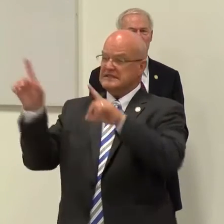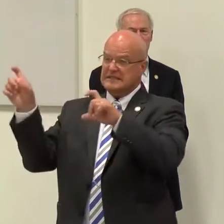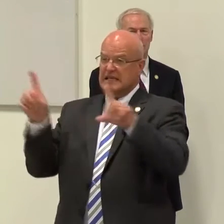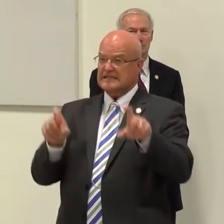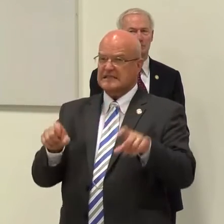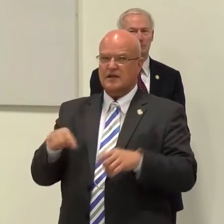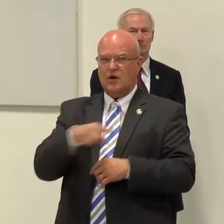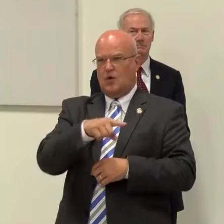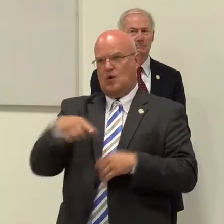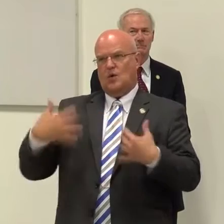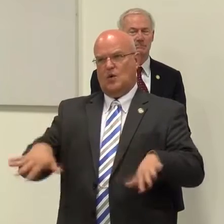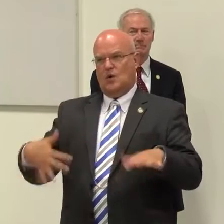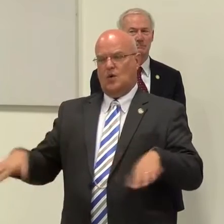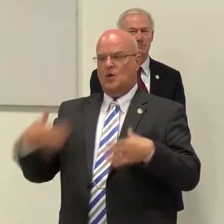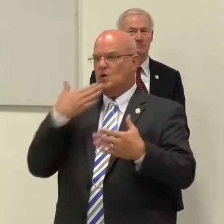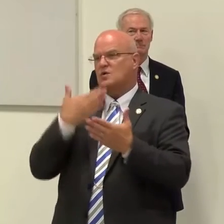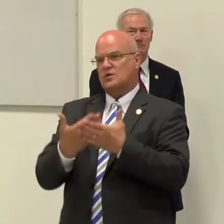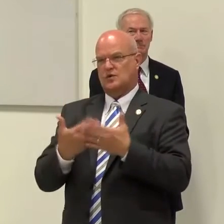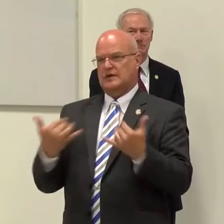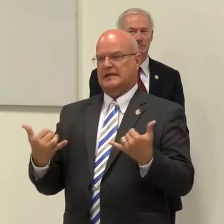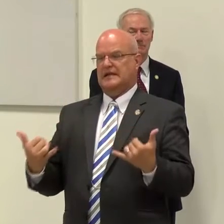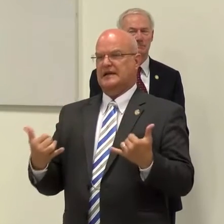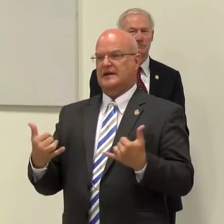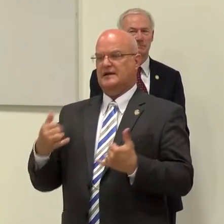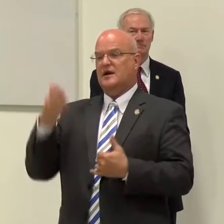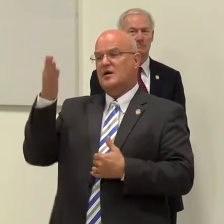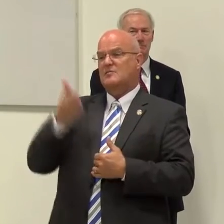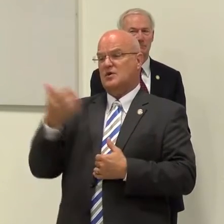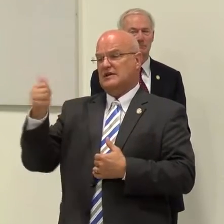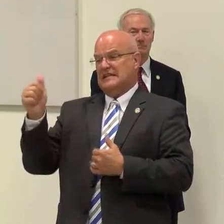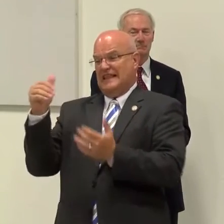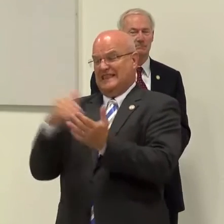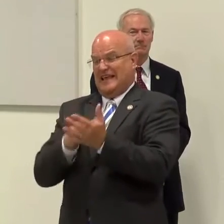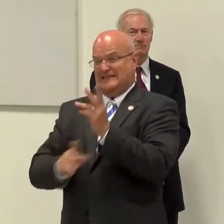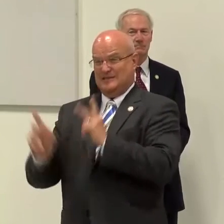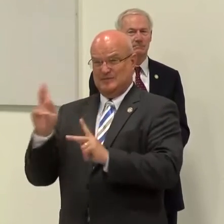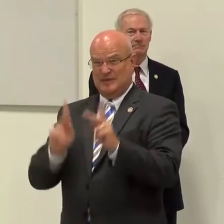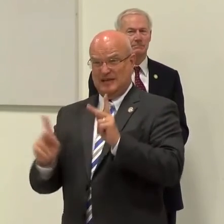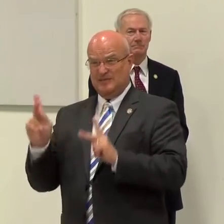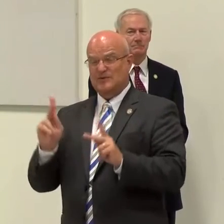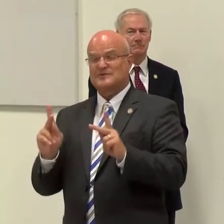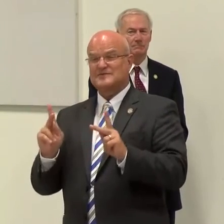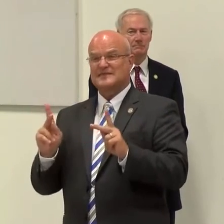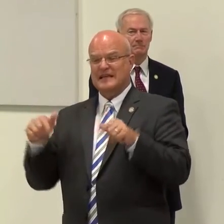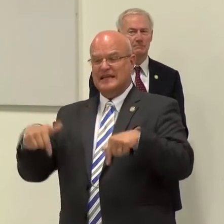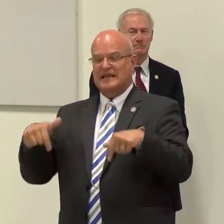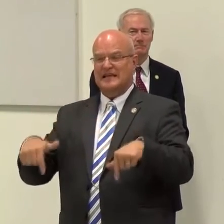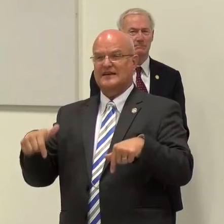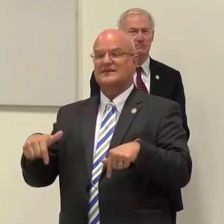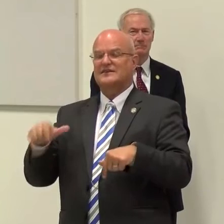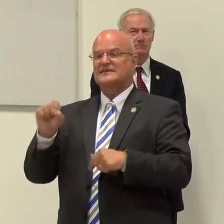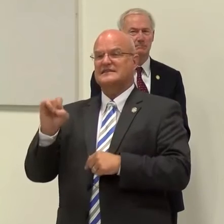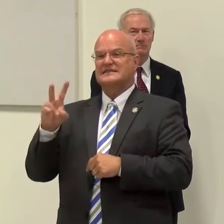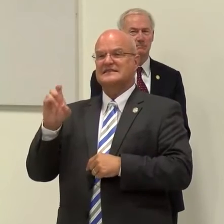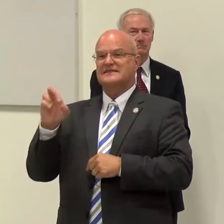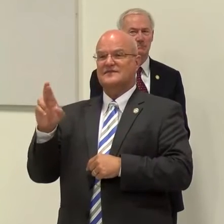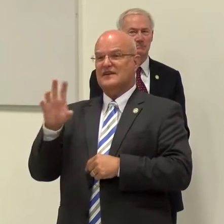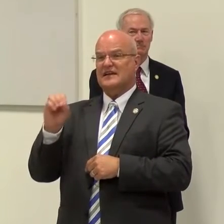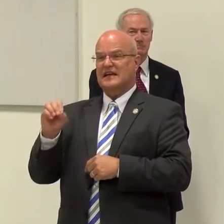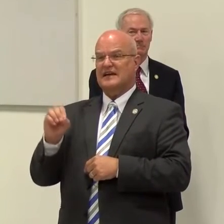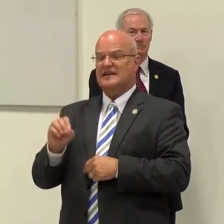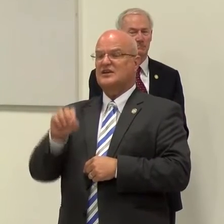you all have done very well. Per 10,000 population in Sevier County, there have